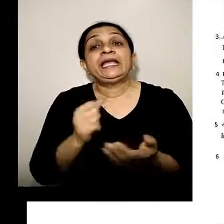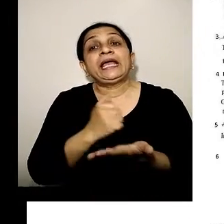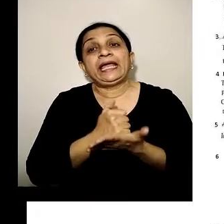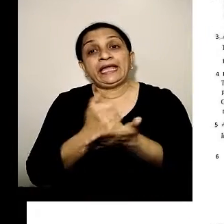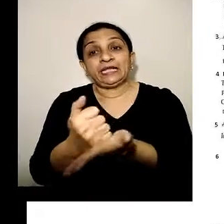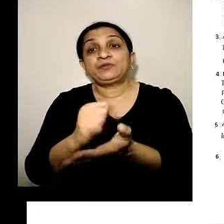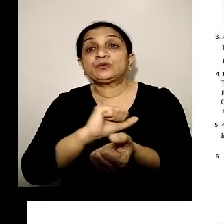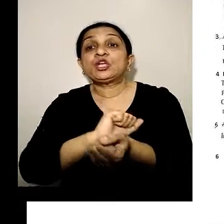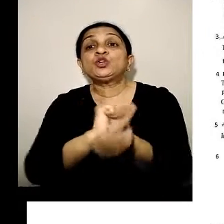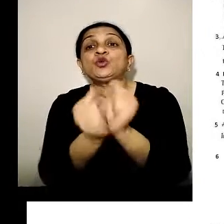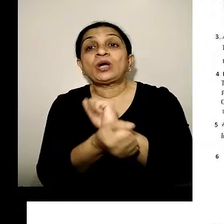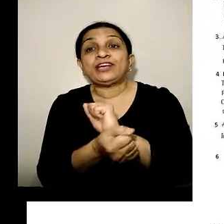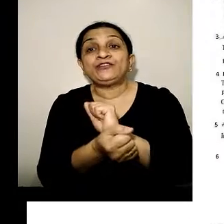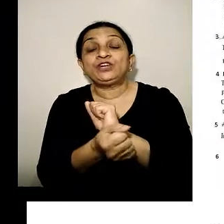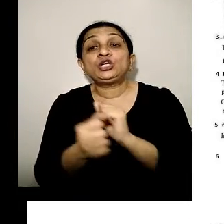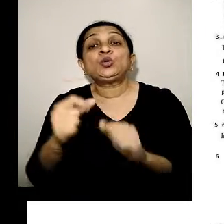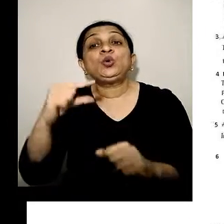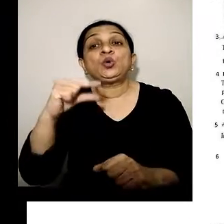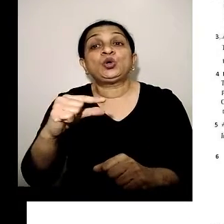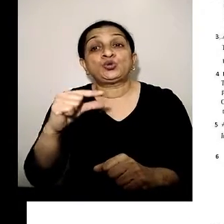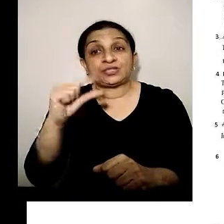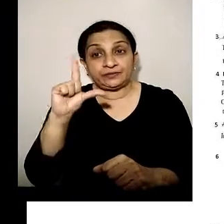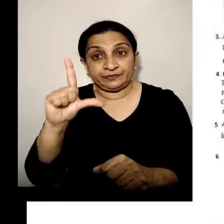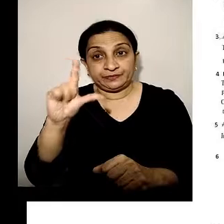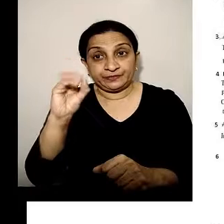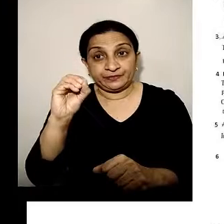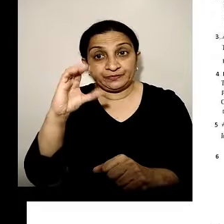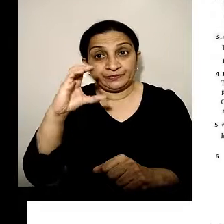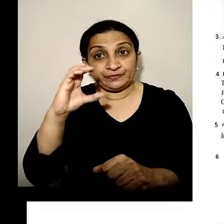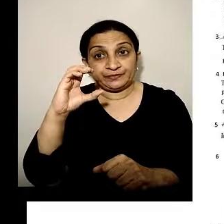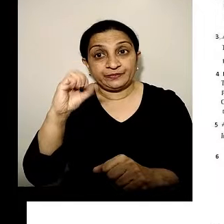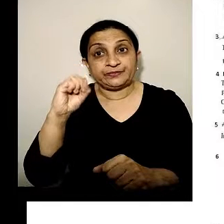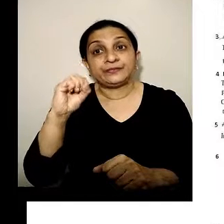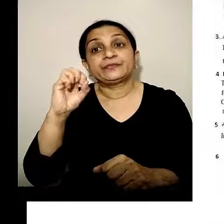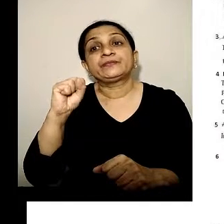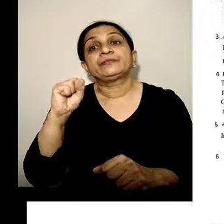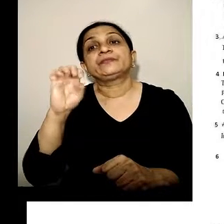Insulin helps to convert glucose